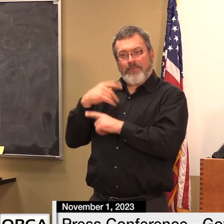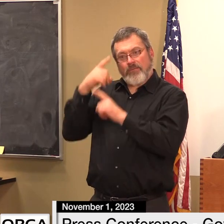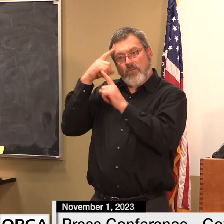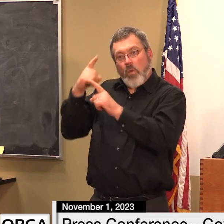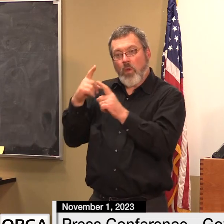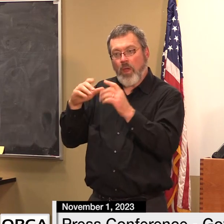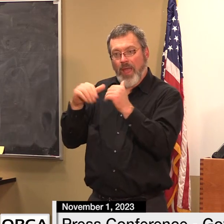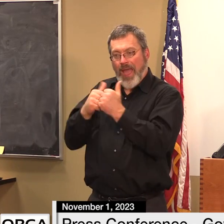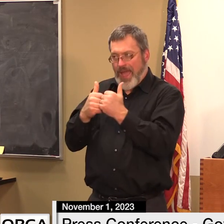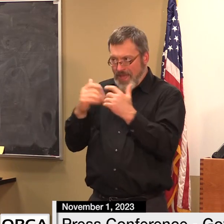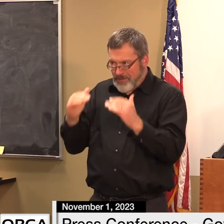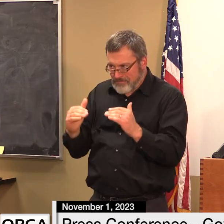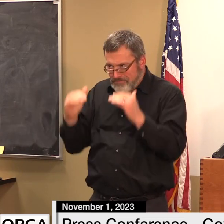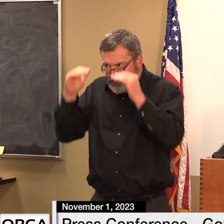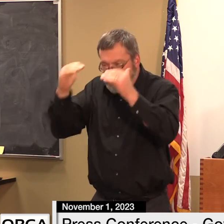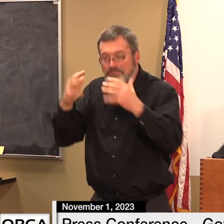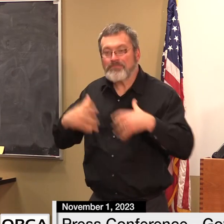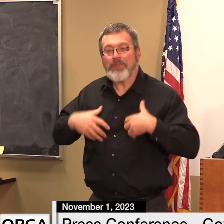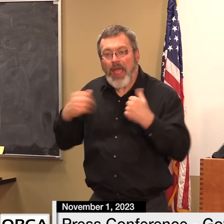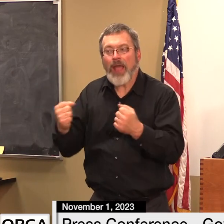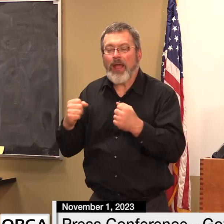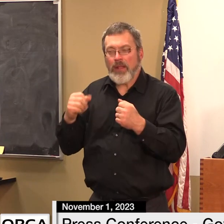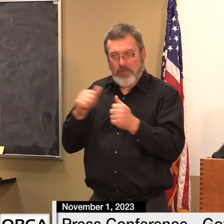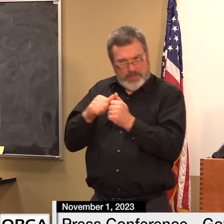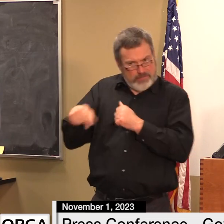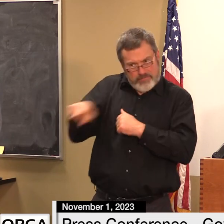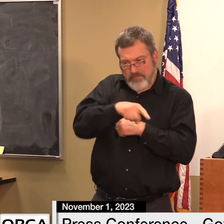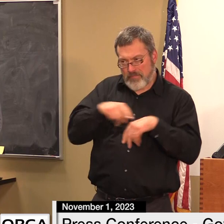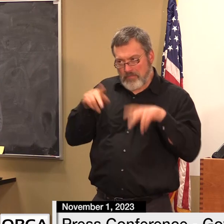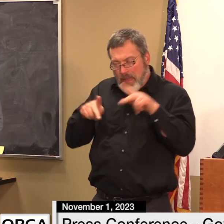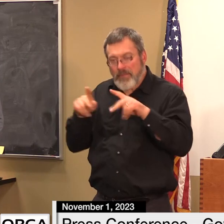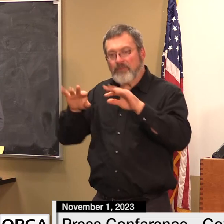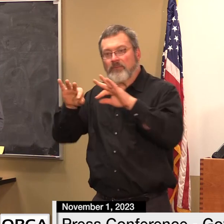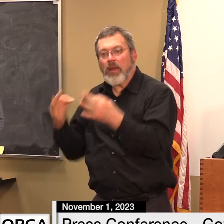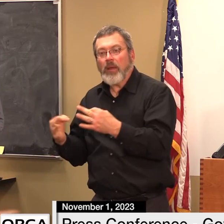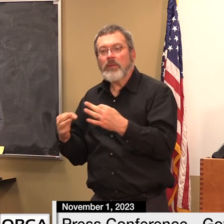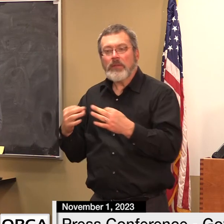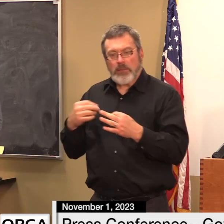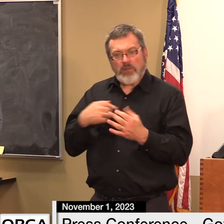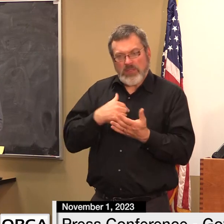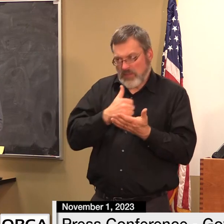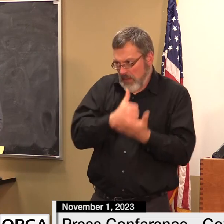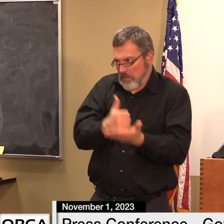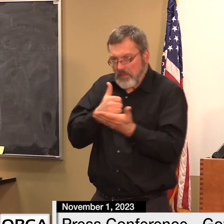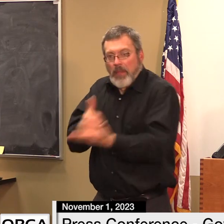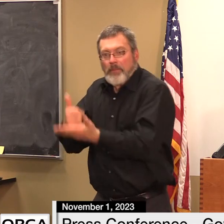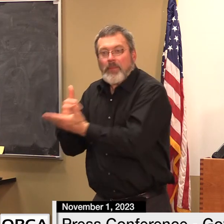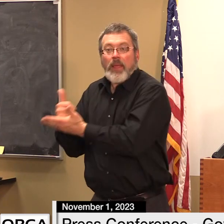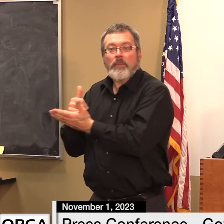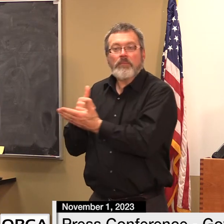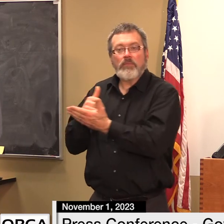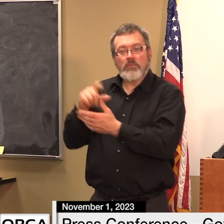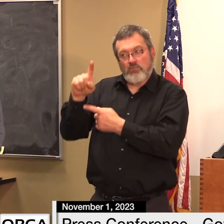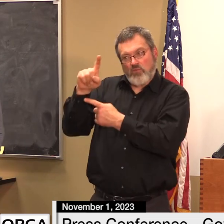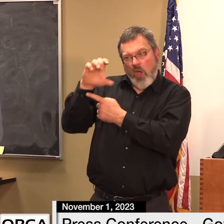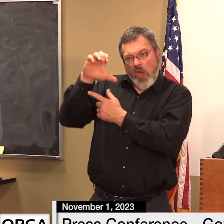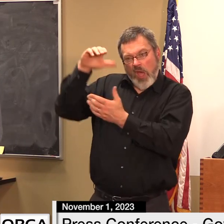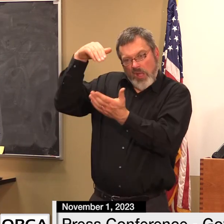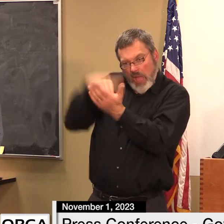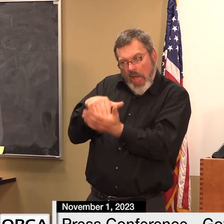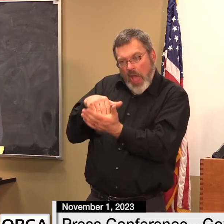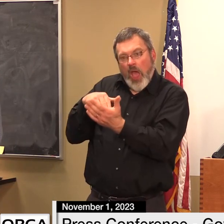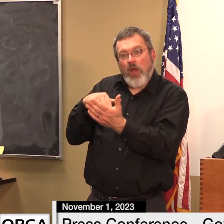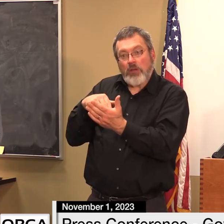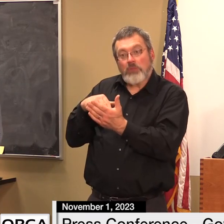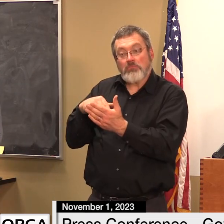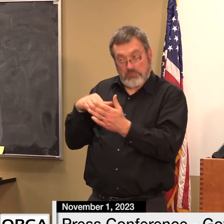and self-sufficiency of Vermonters. As a department, we provide assistance to some 200,000 Vermonters each year, including children,